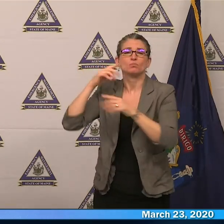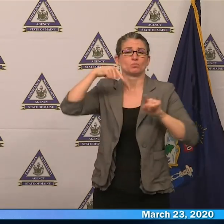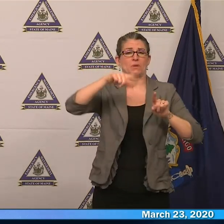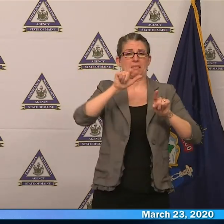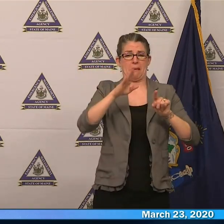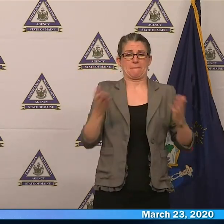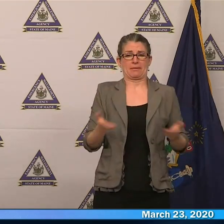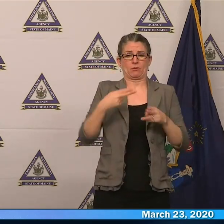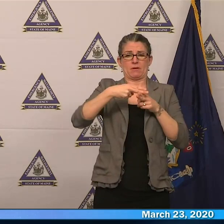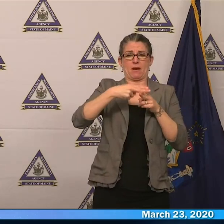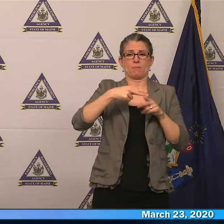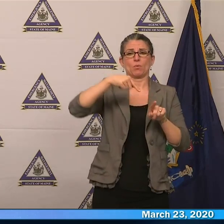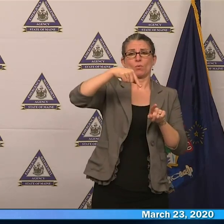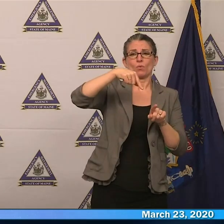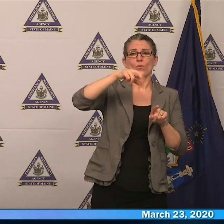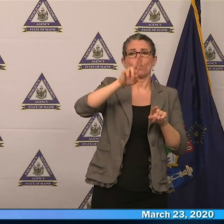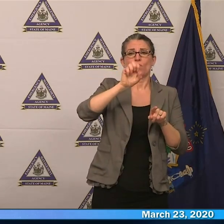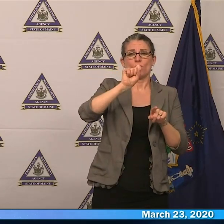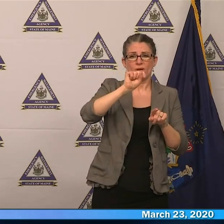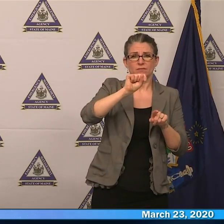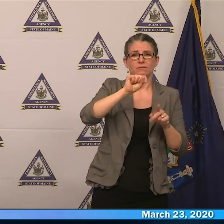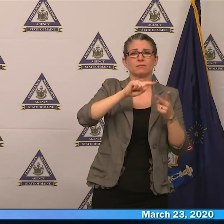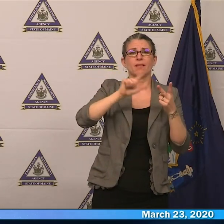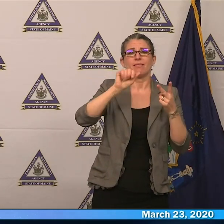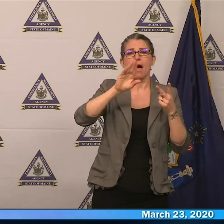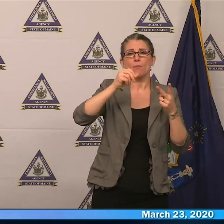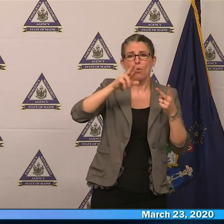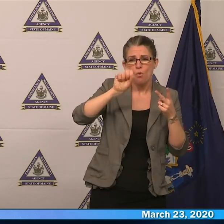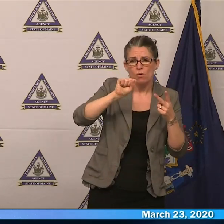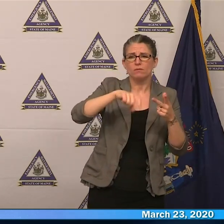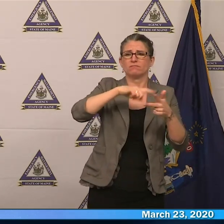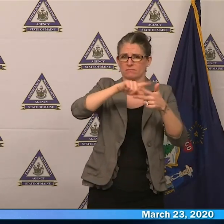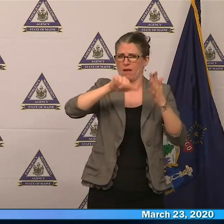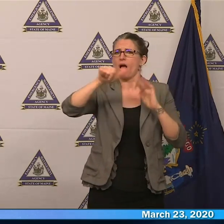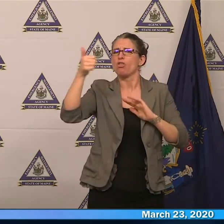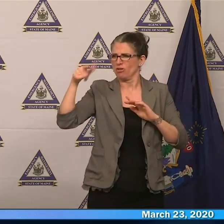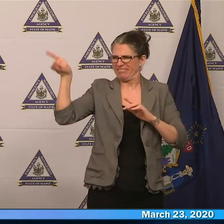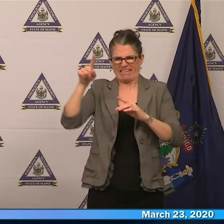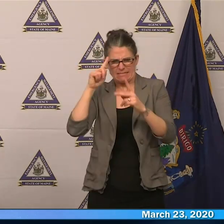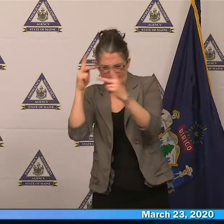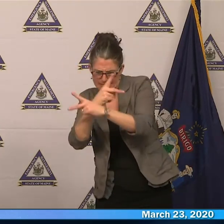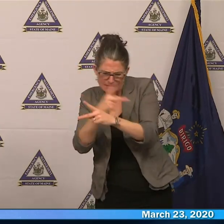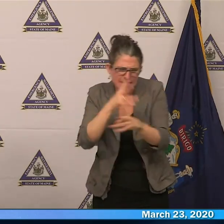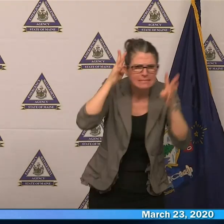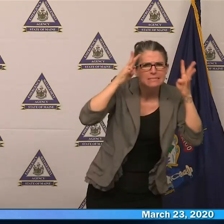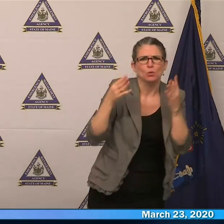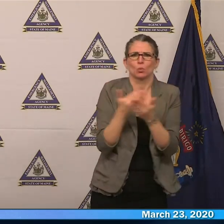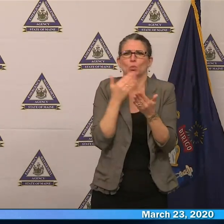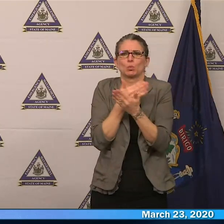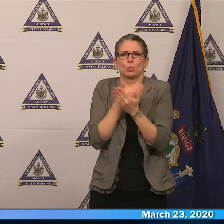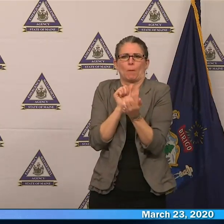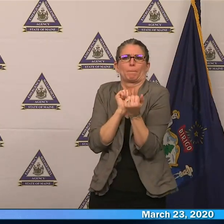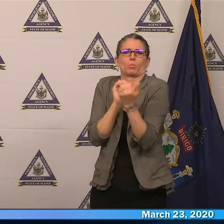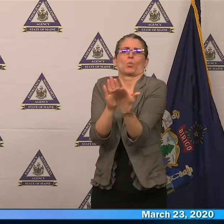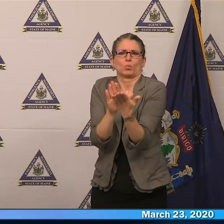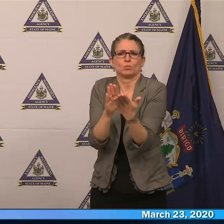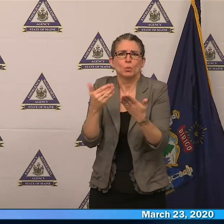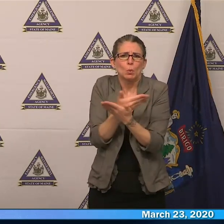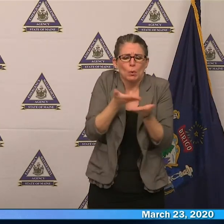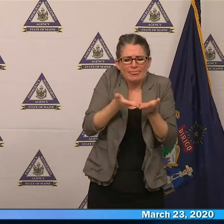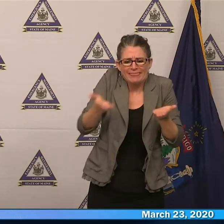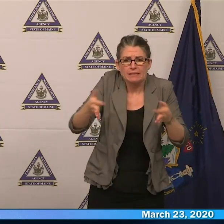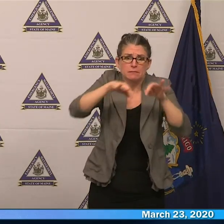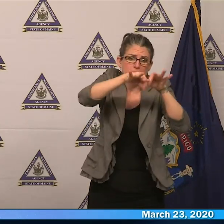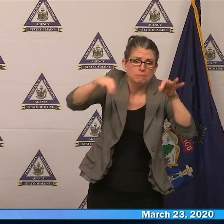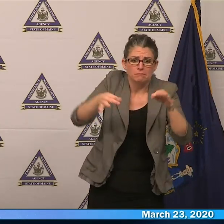that are working on this. We are working with those groups to make sure that when they conduct tests on Maine people, we